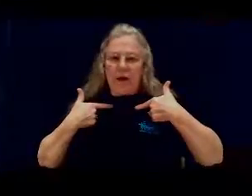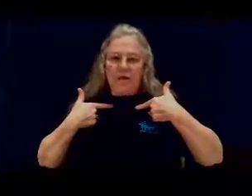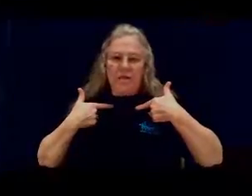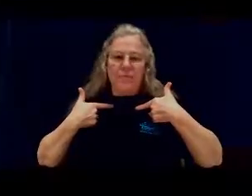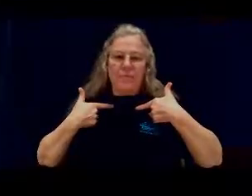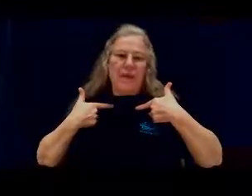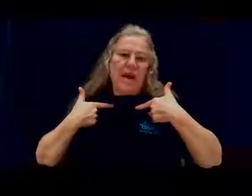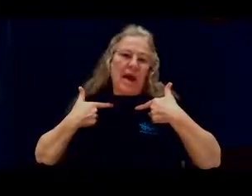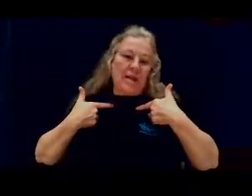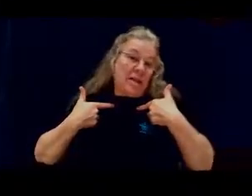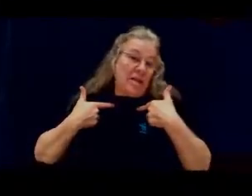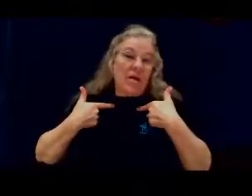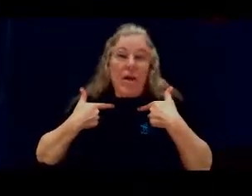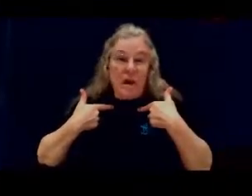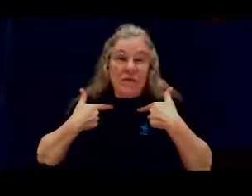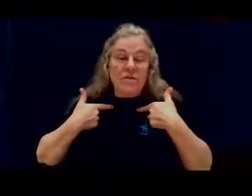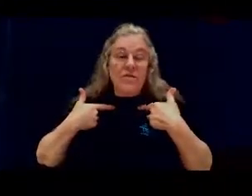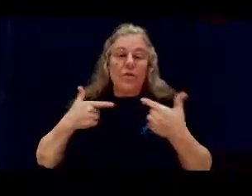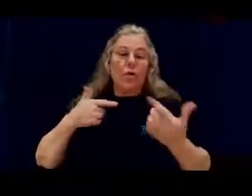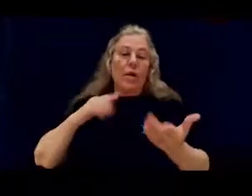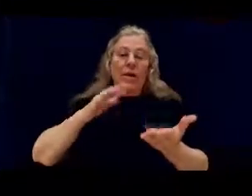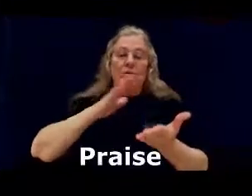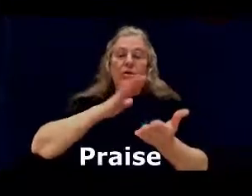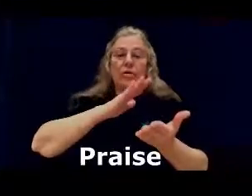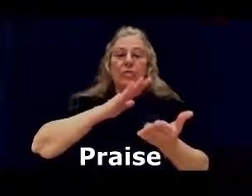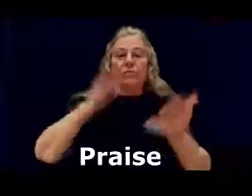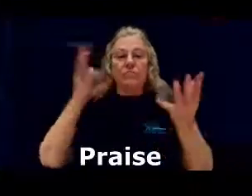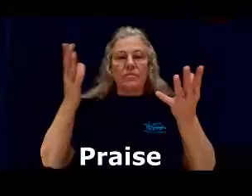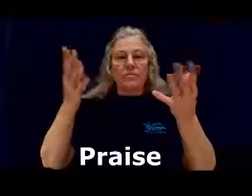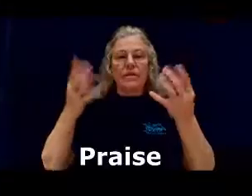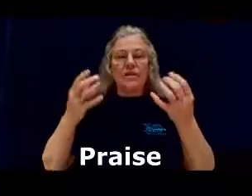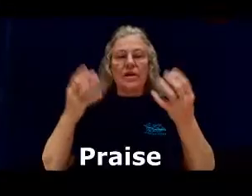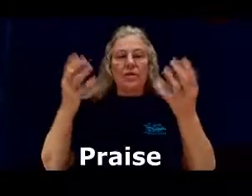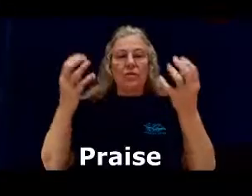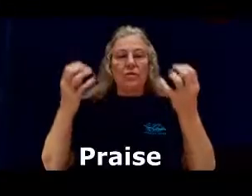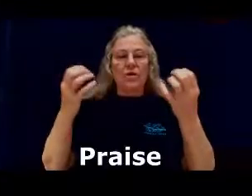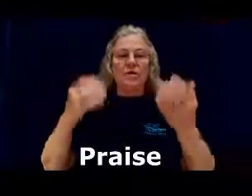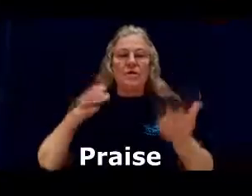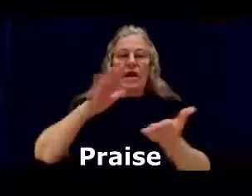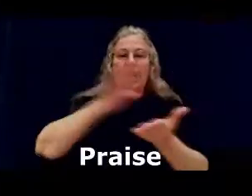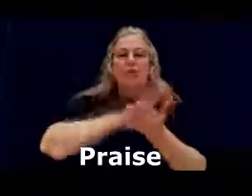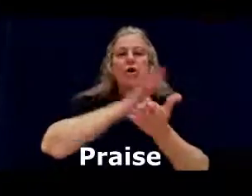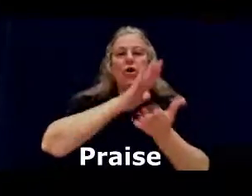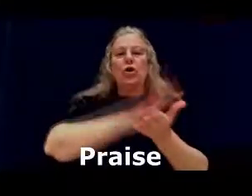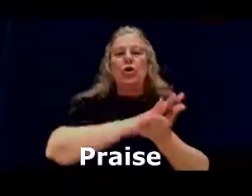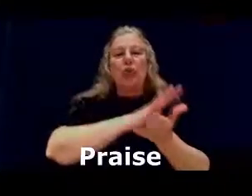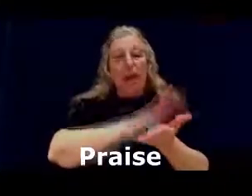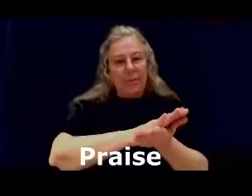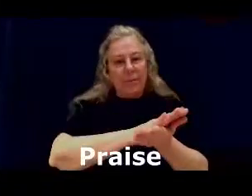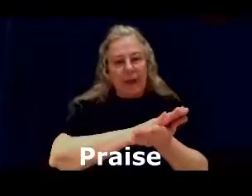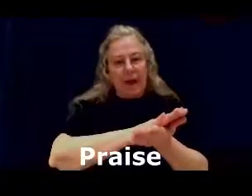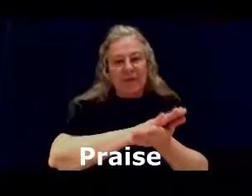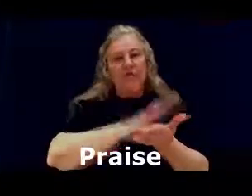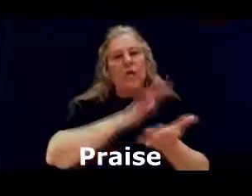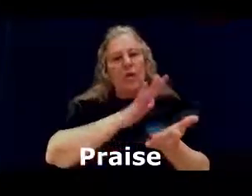Praise. At the end of a concert or whatever, you're listening to those on stage, you clap your hands. Well,